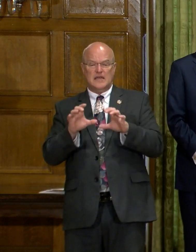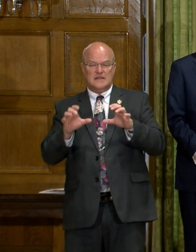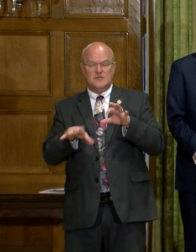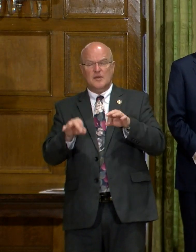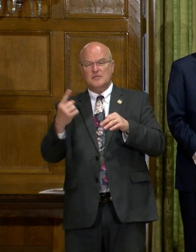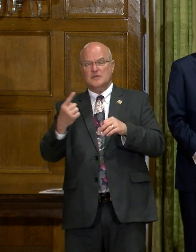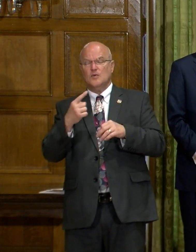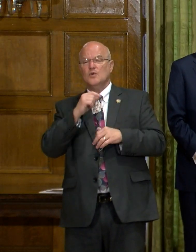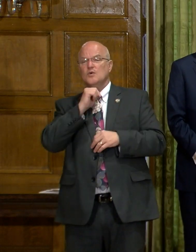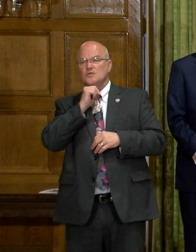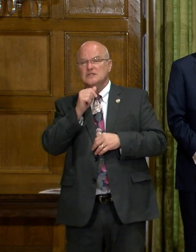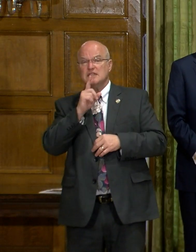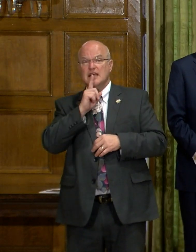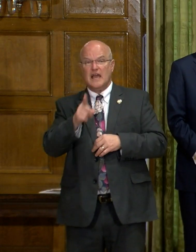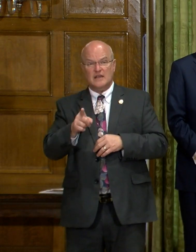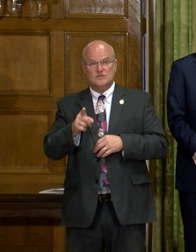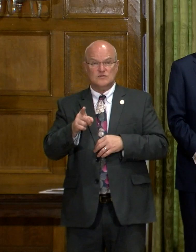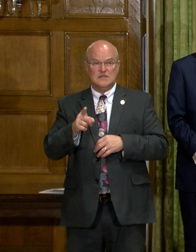up someone who